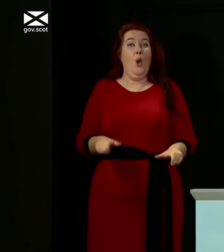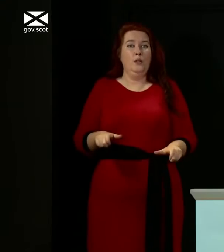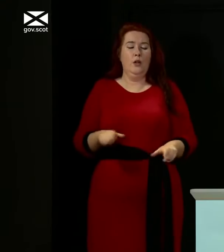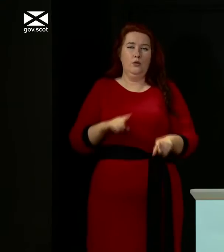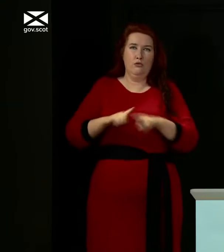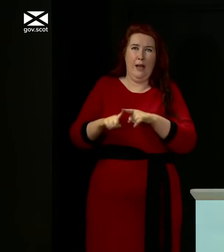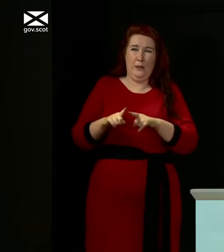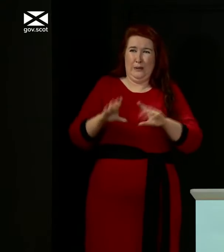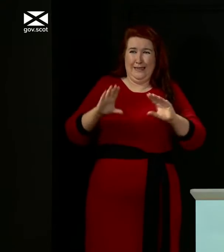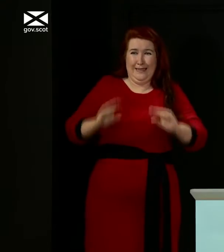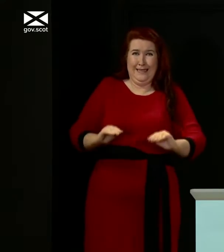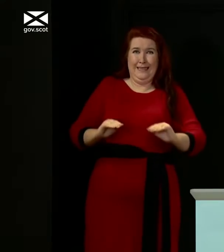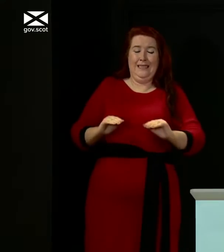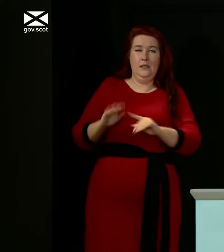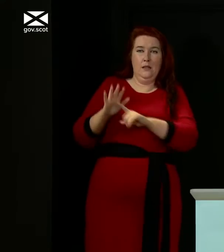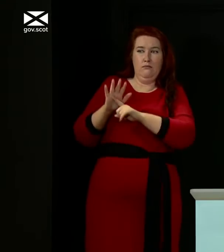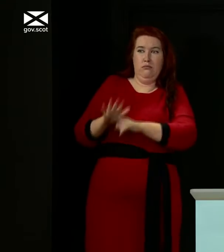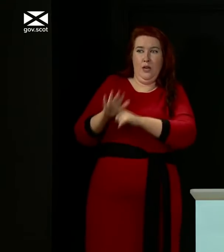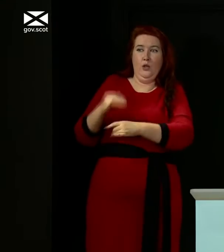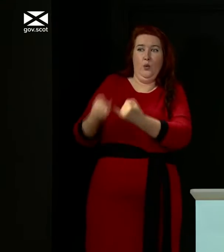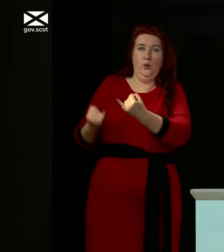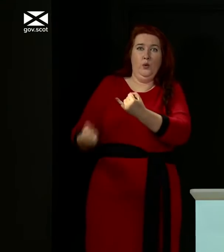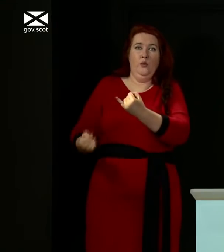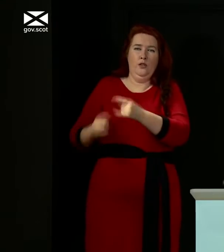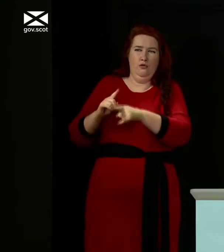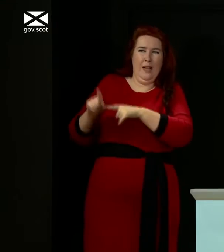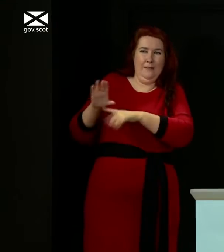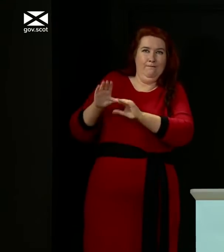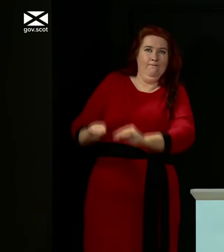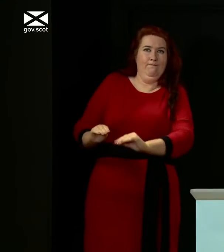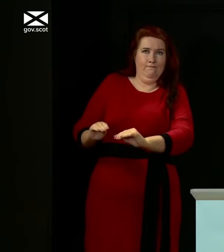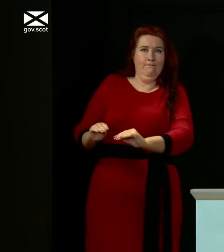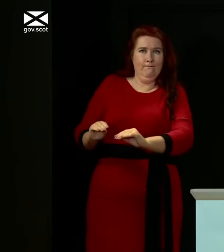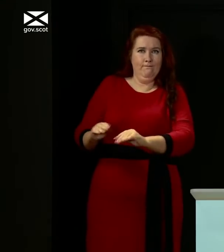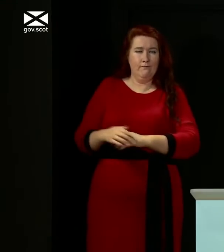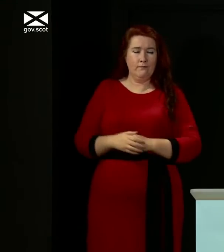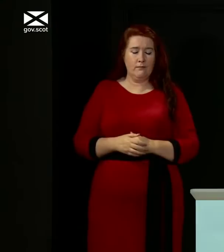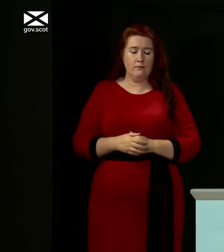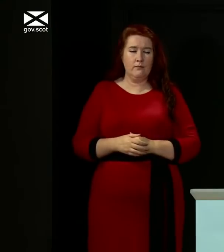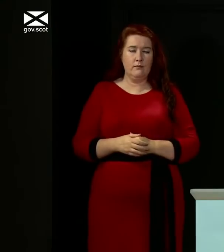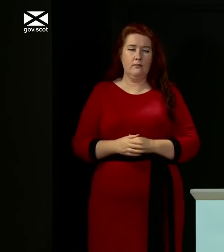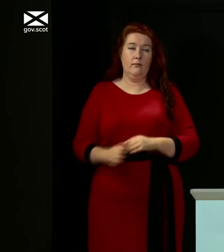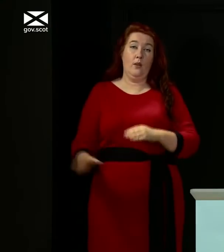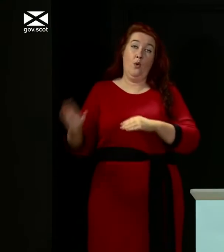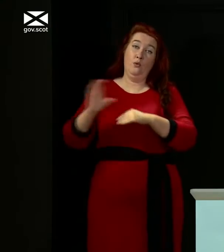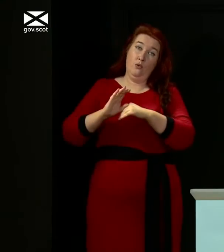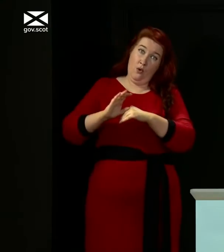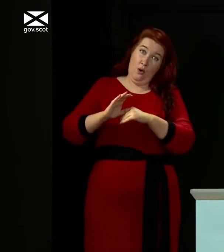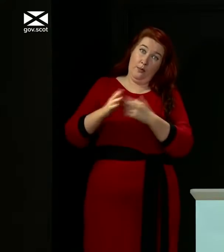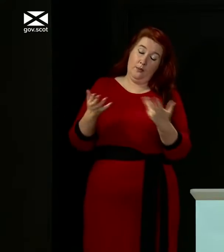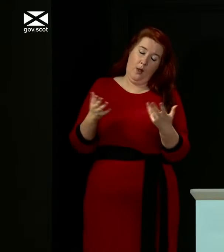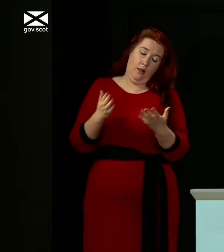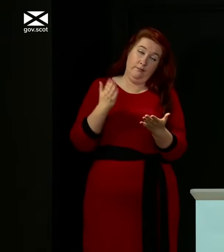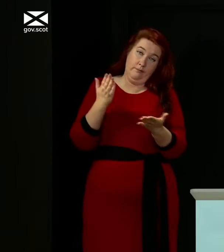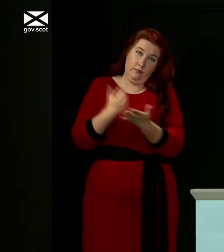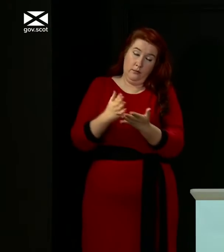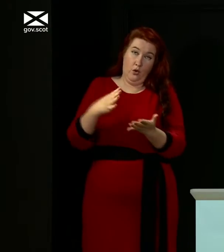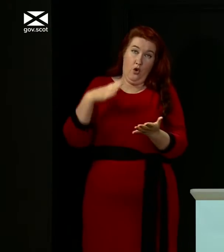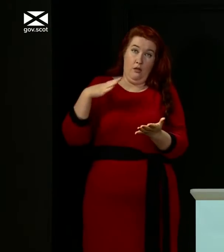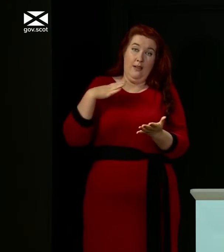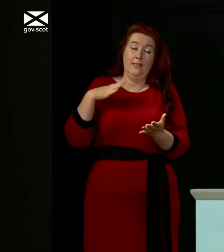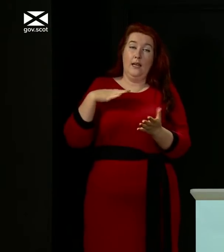stop that pressure getting any more severe. And on top of that, we are about to, or not about to, we are already